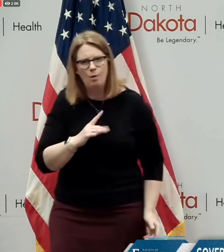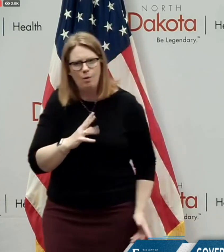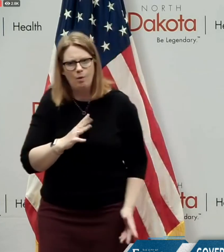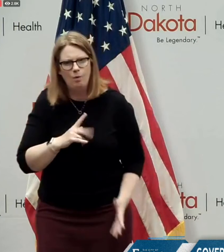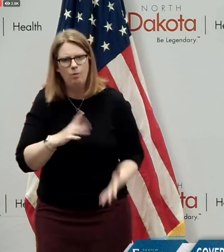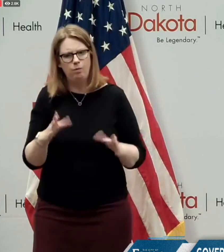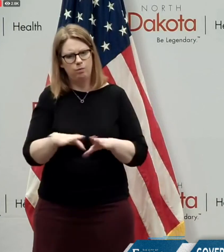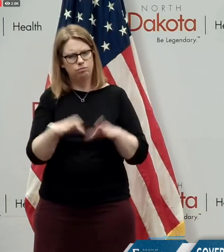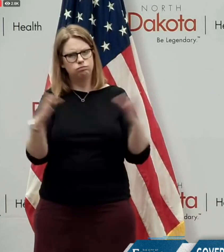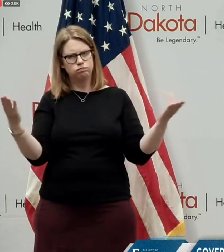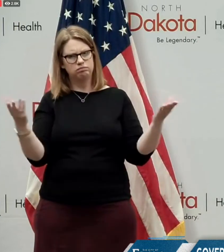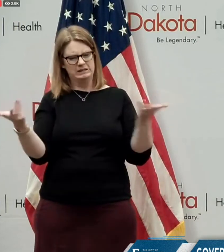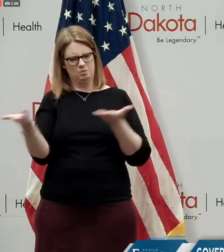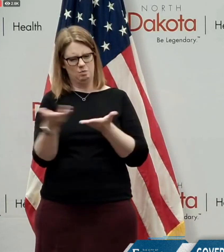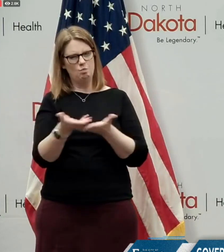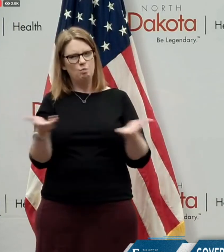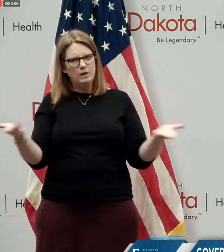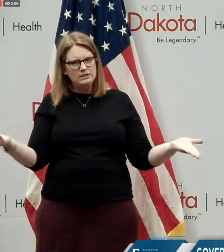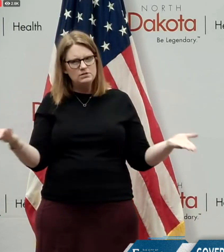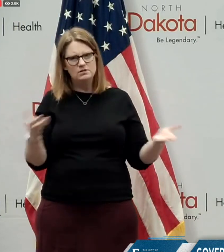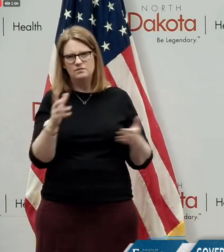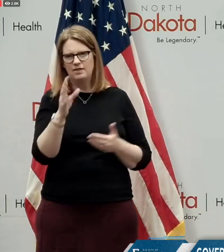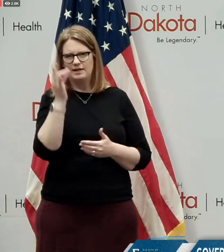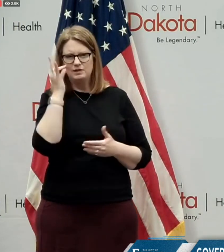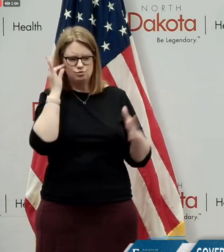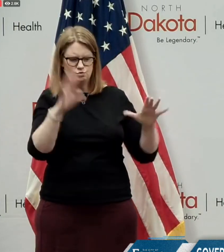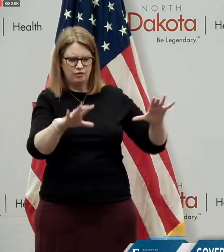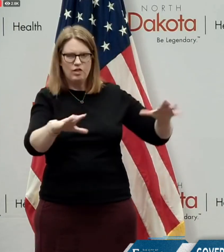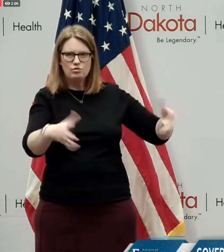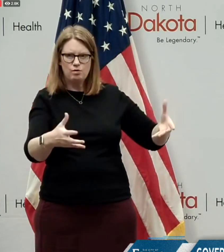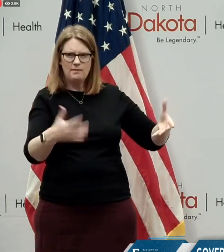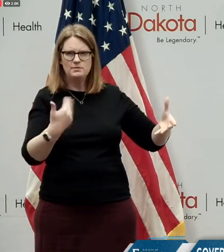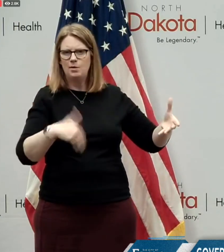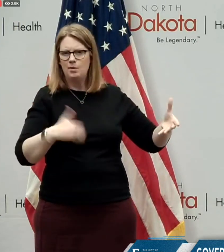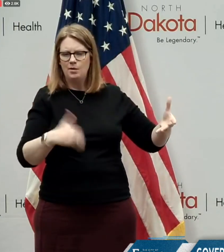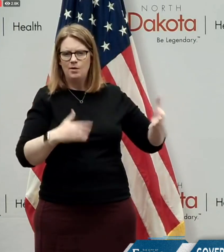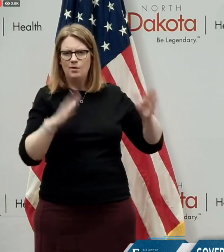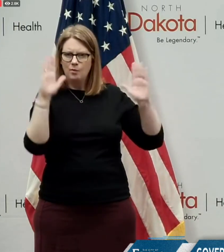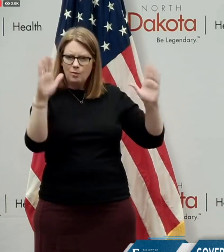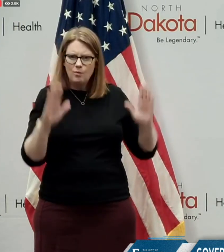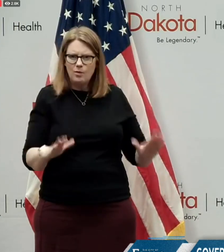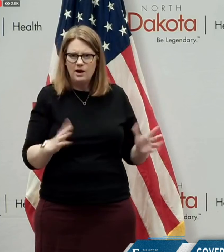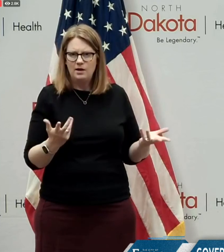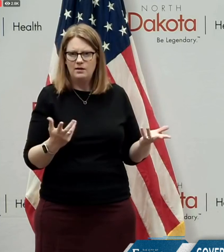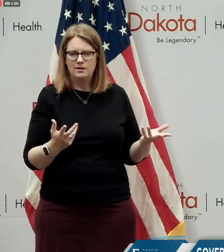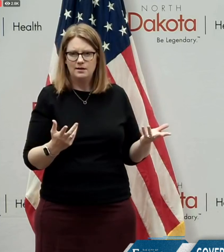resources for the tribes very quickly. And we've seen that